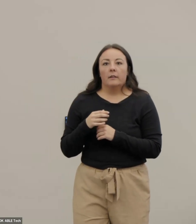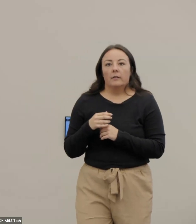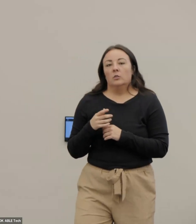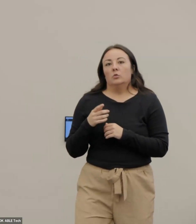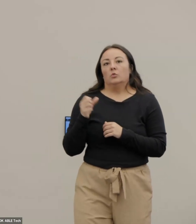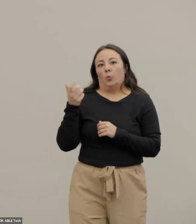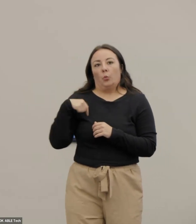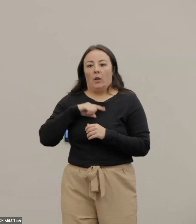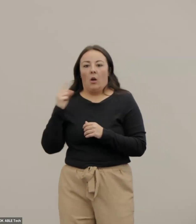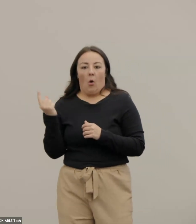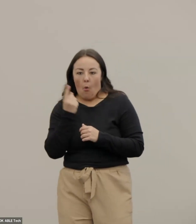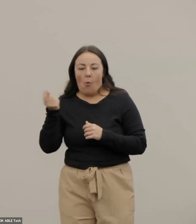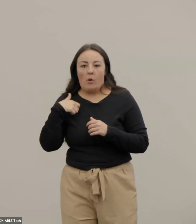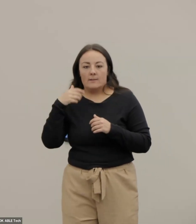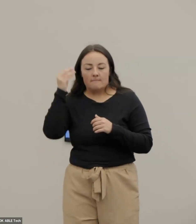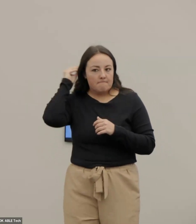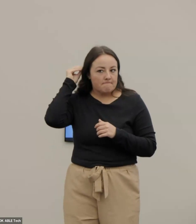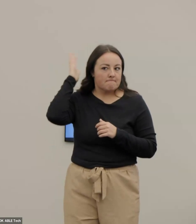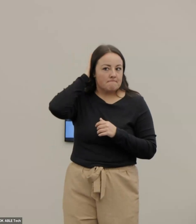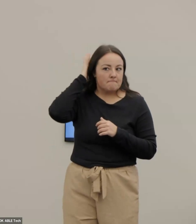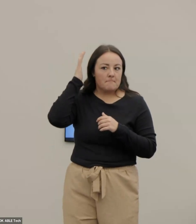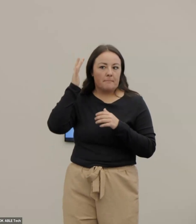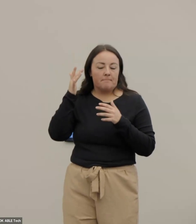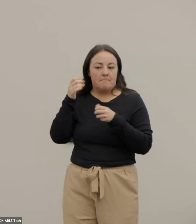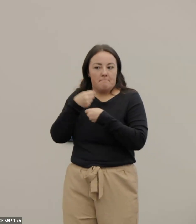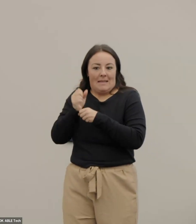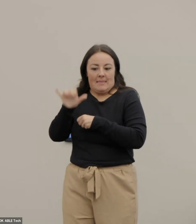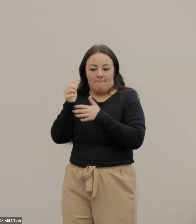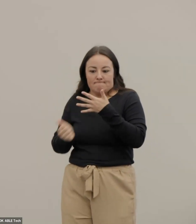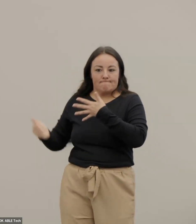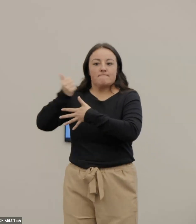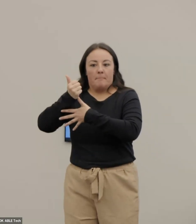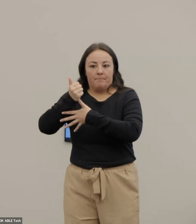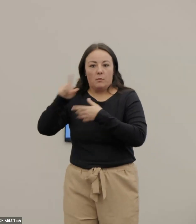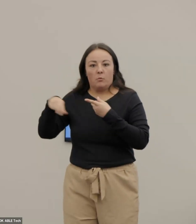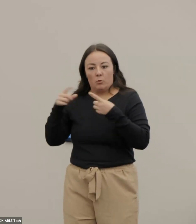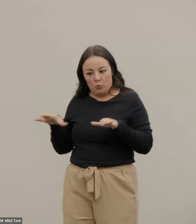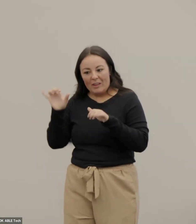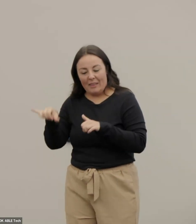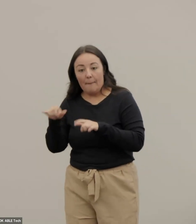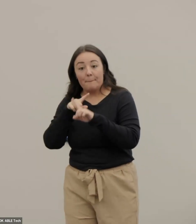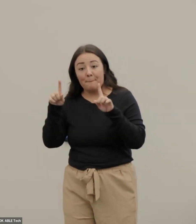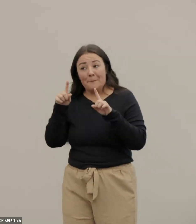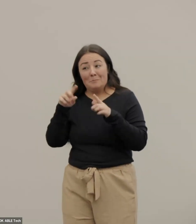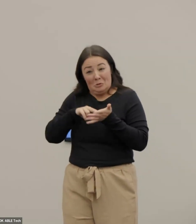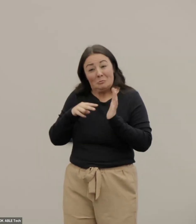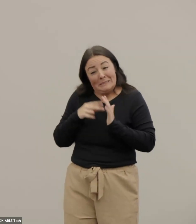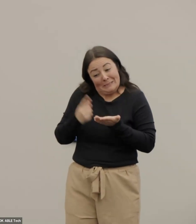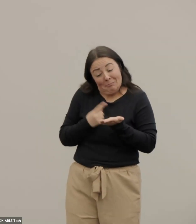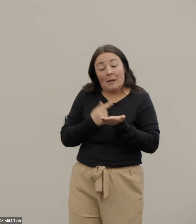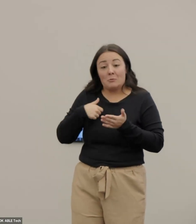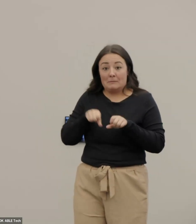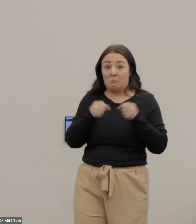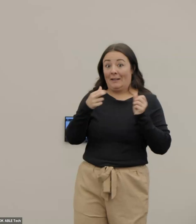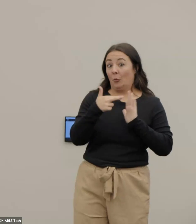keep that in mind and keep that at the forefront of what we're doing. And sometimes we'll break rules because it's going to provide